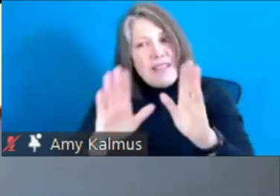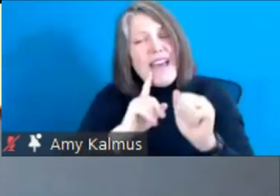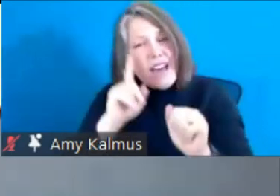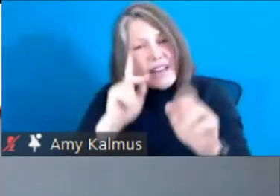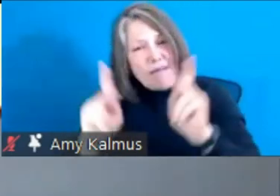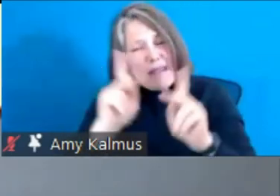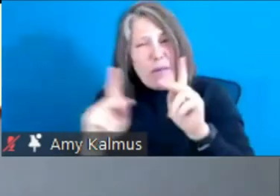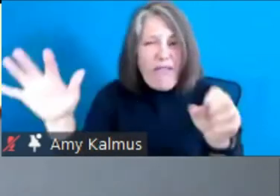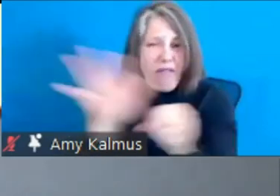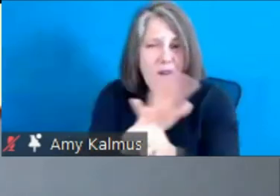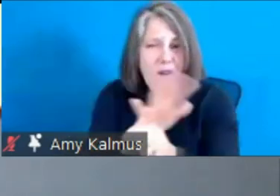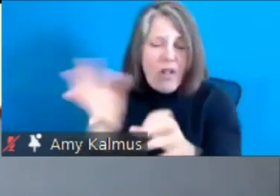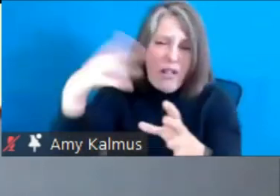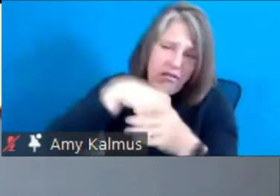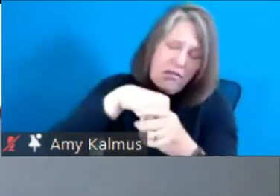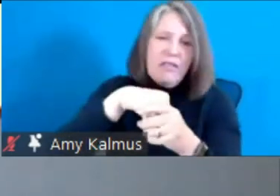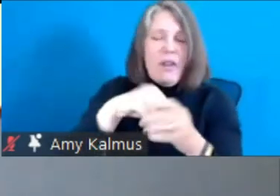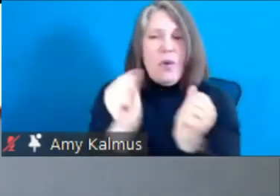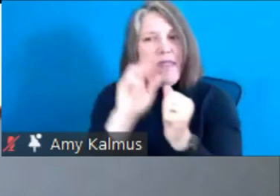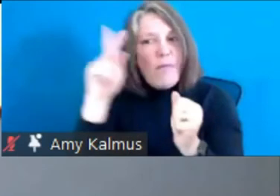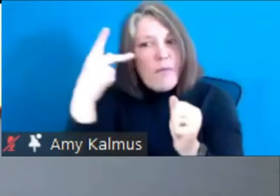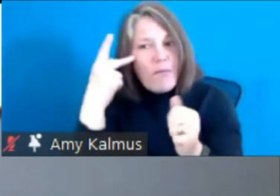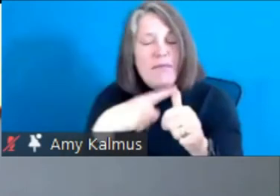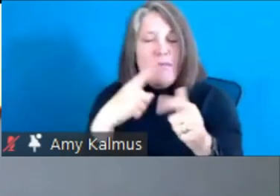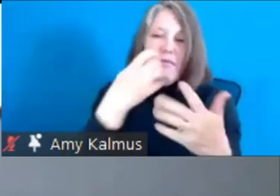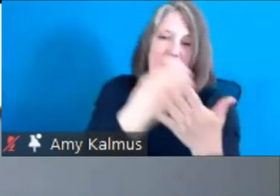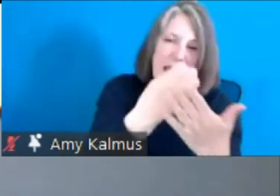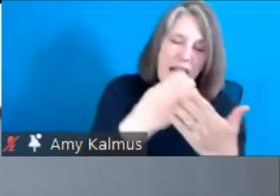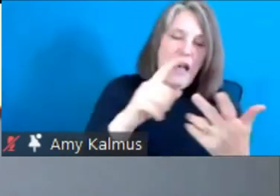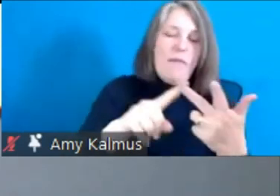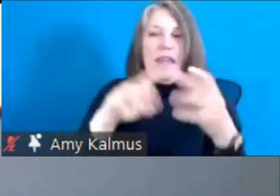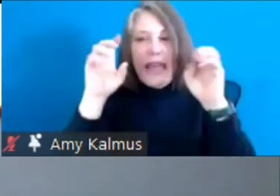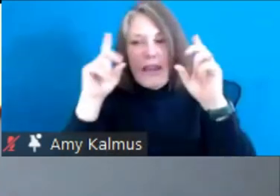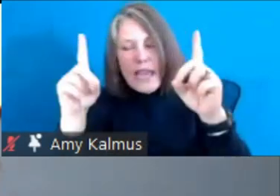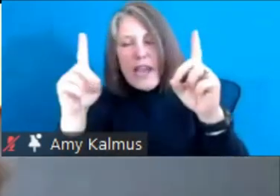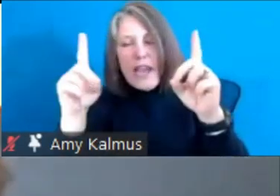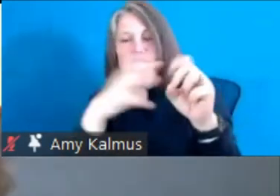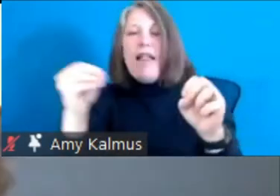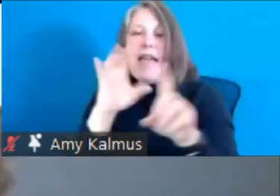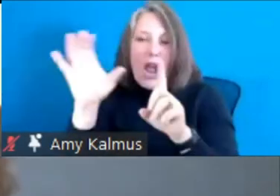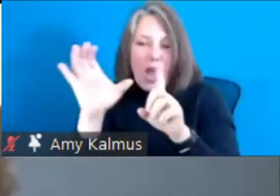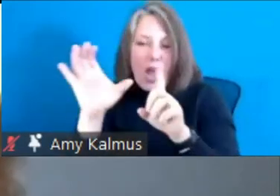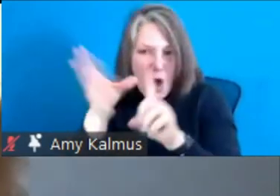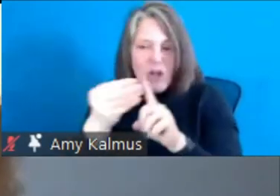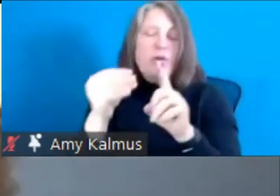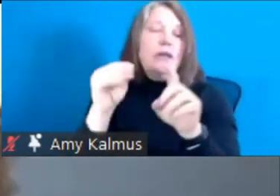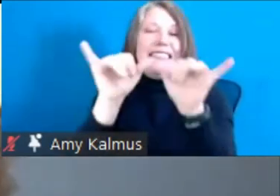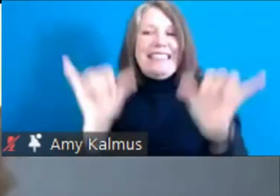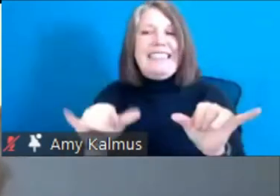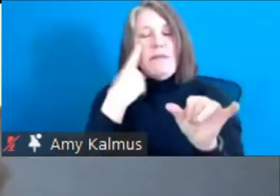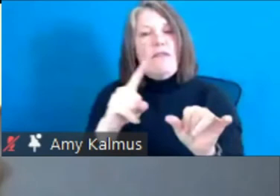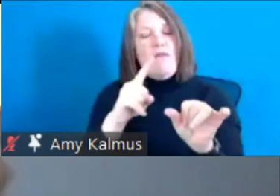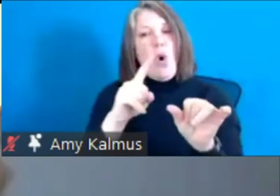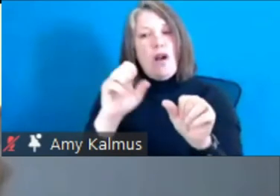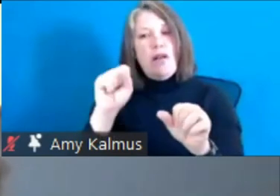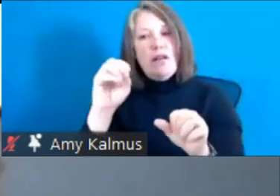full participation within the political, economic, educational, and cultural systems of society. And this